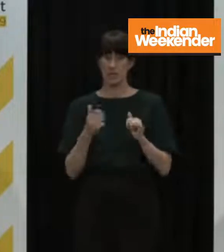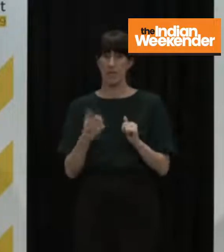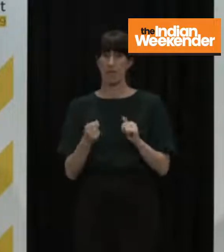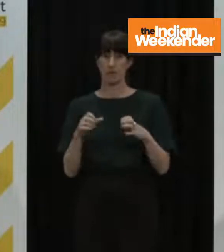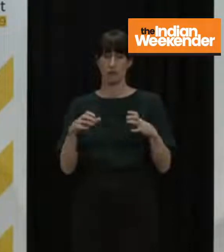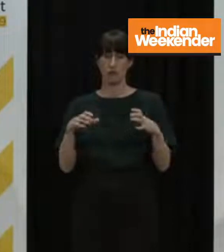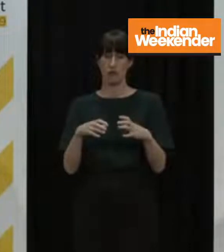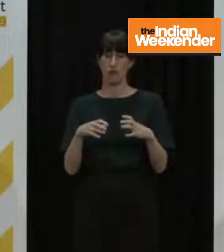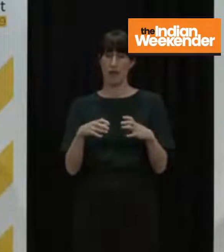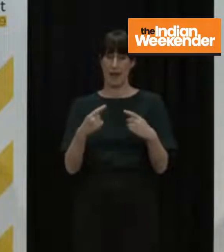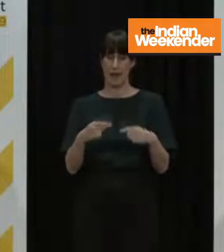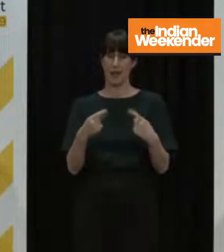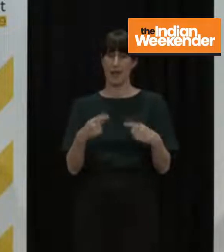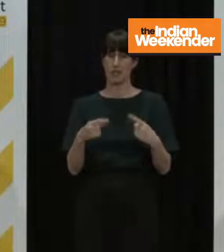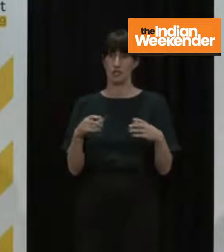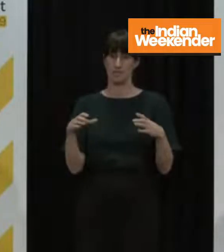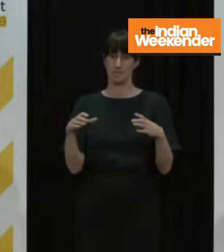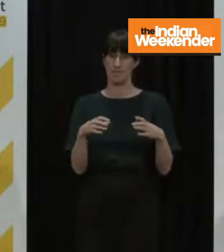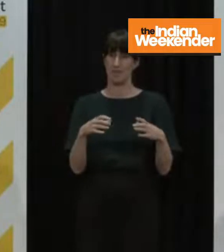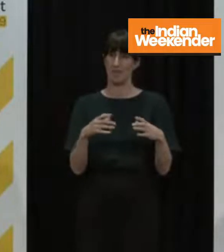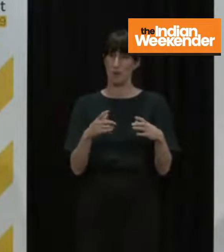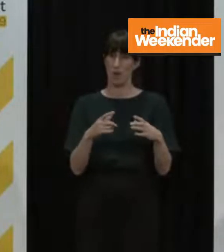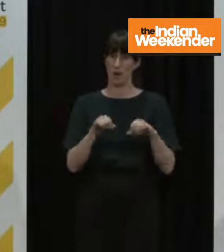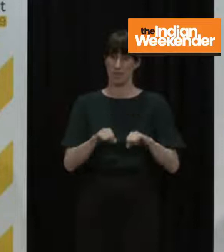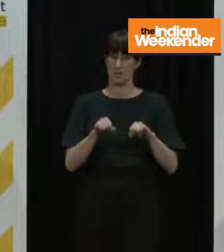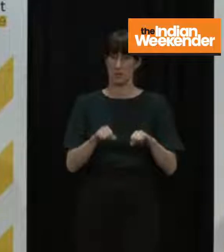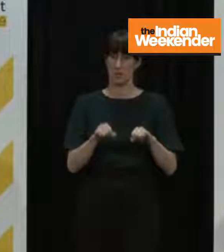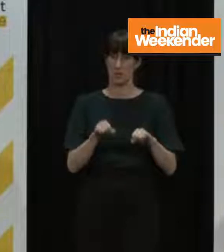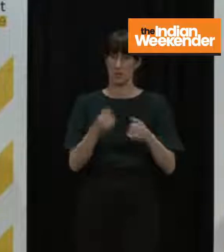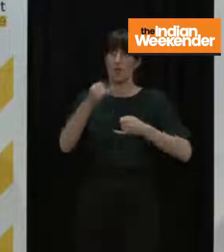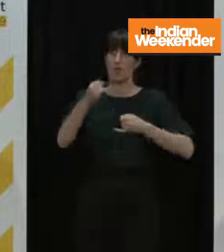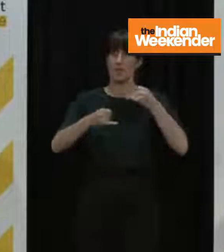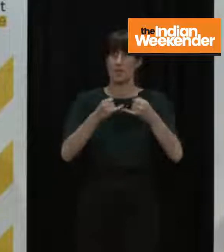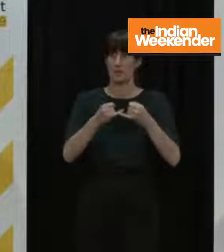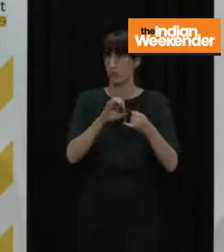of those, and And that potentially,